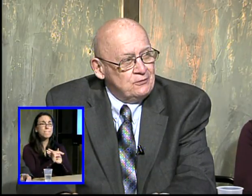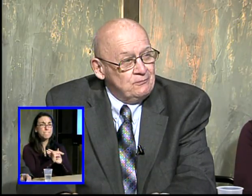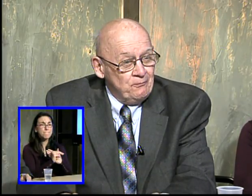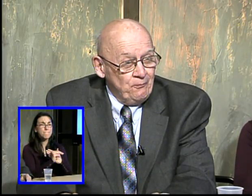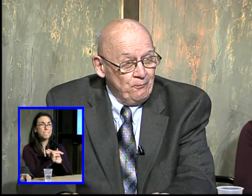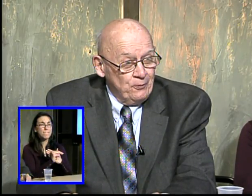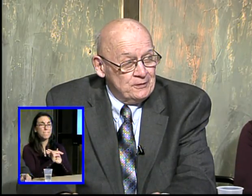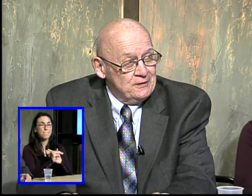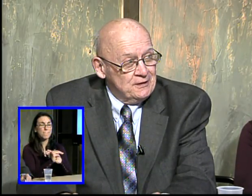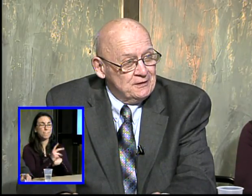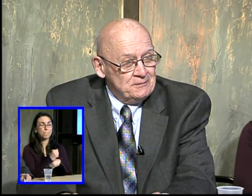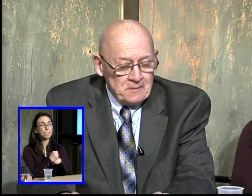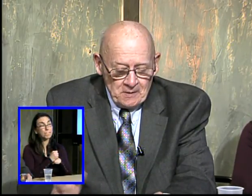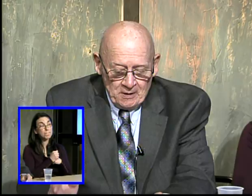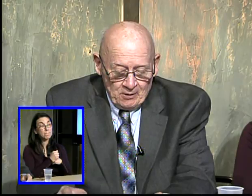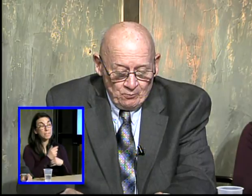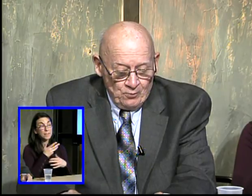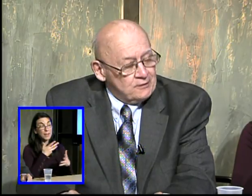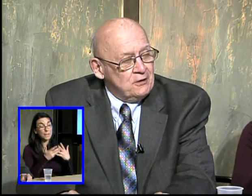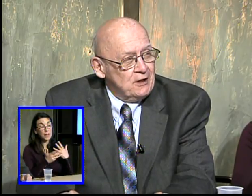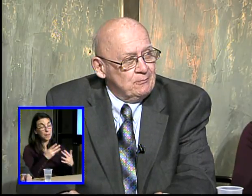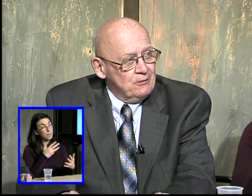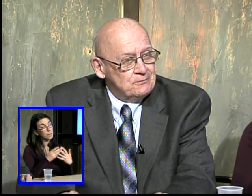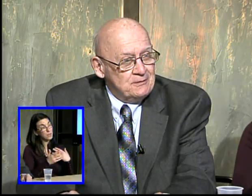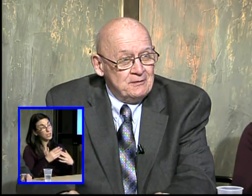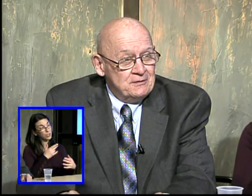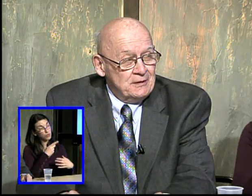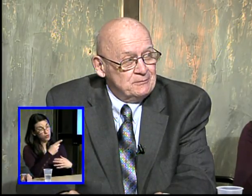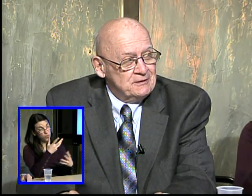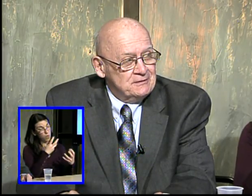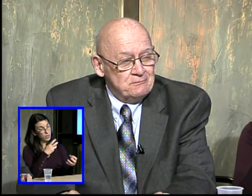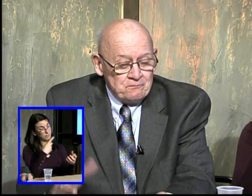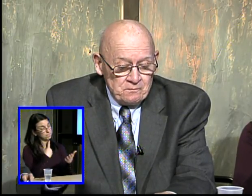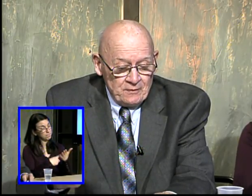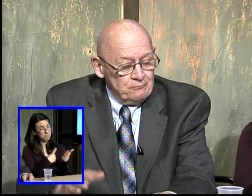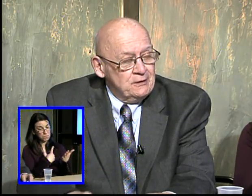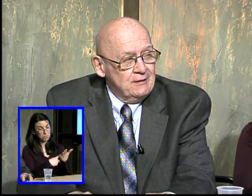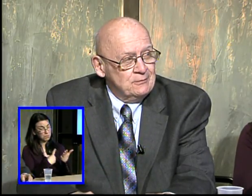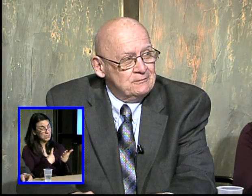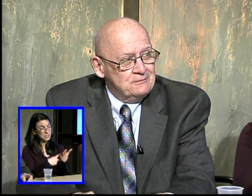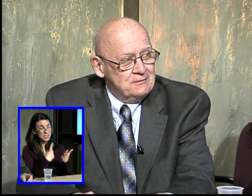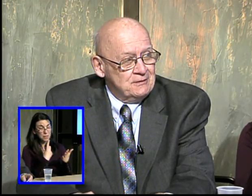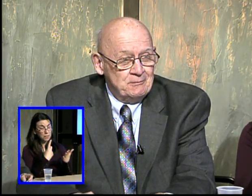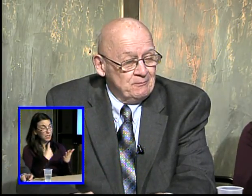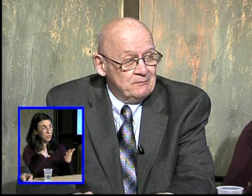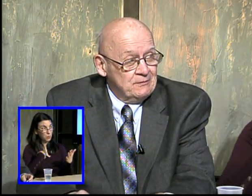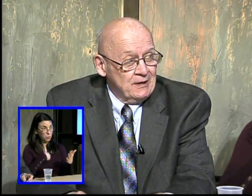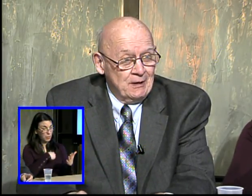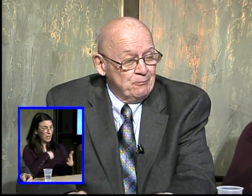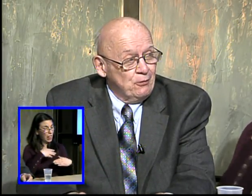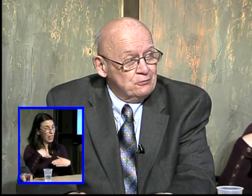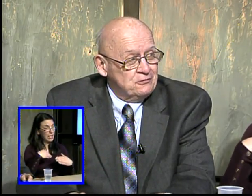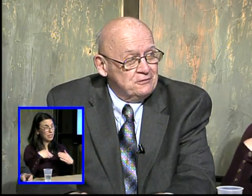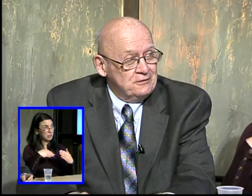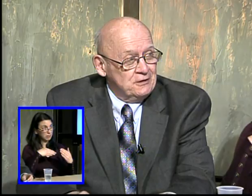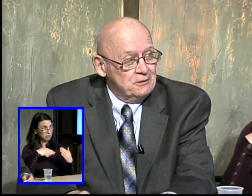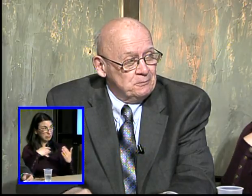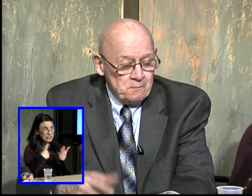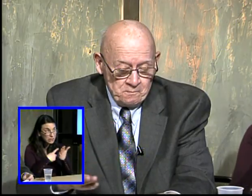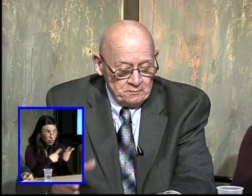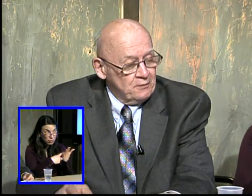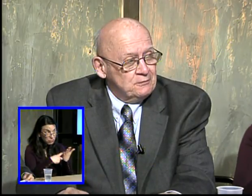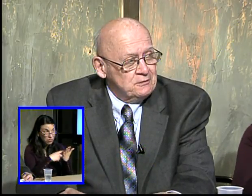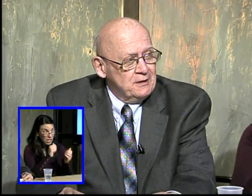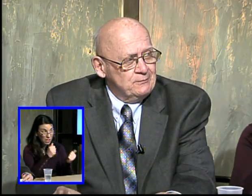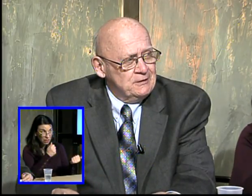you would want to talk about something that we haven't approached.